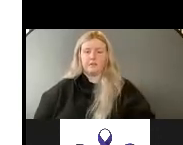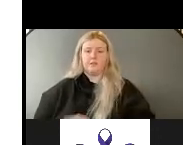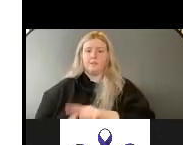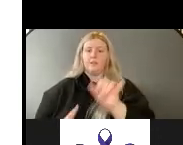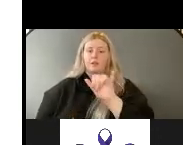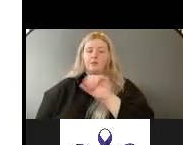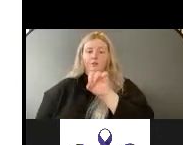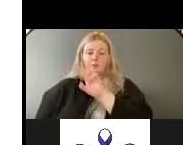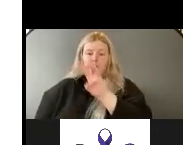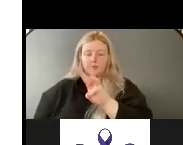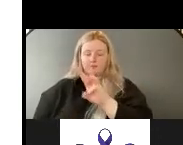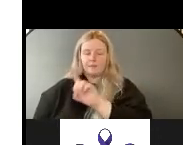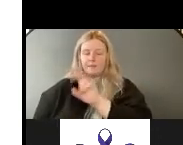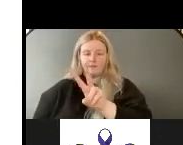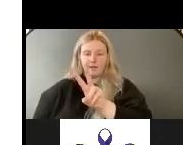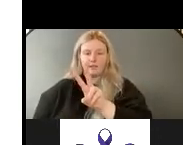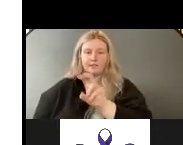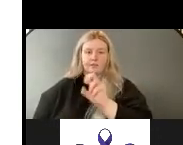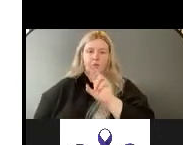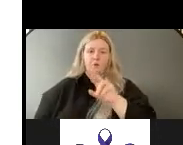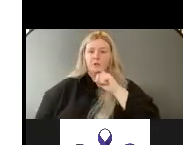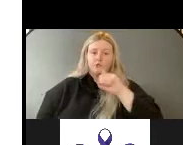and how gender-based violence